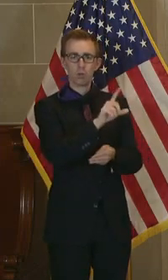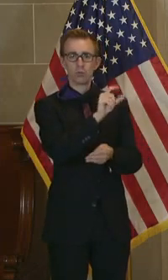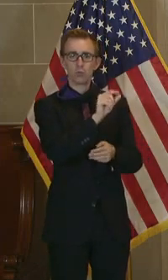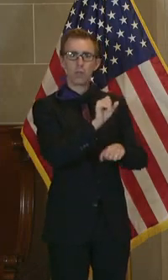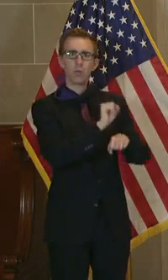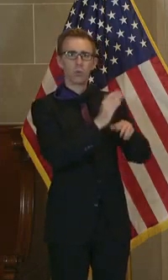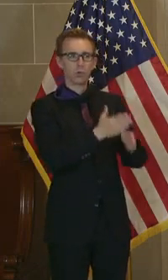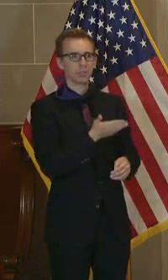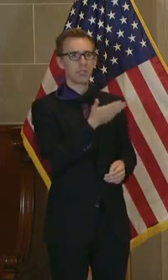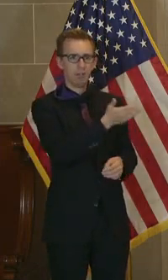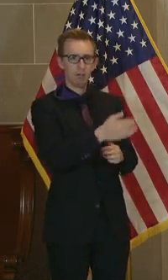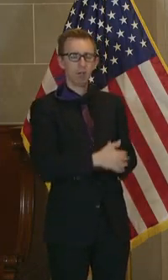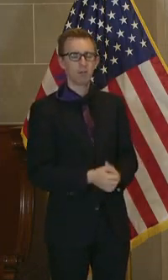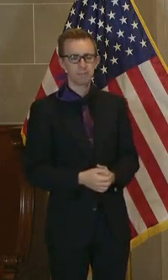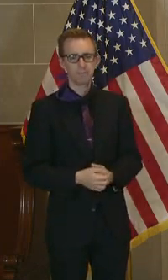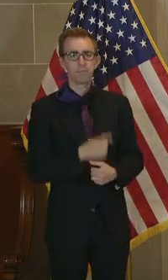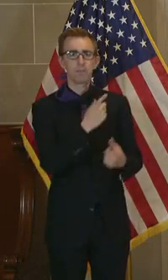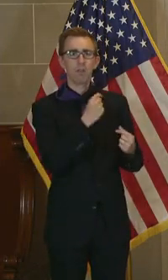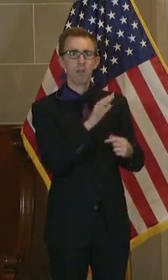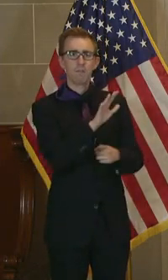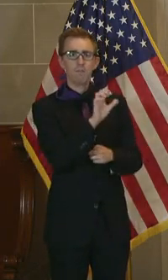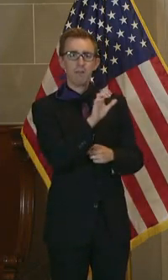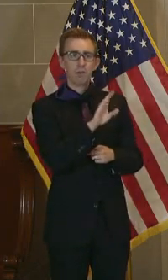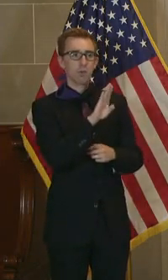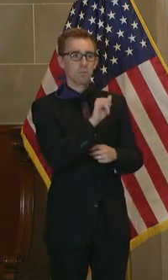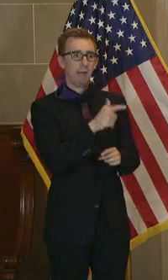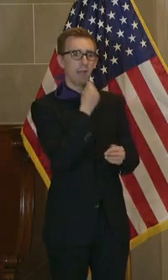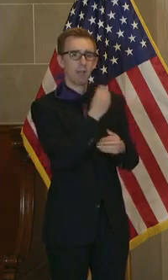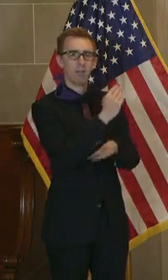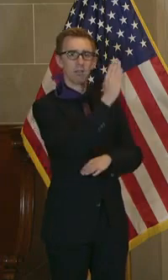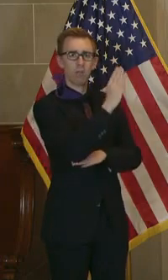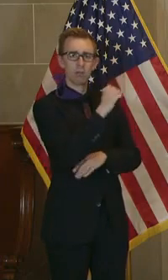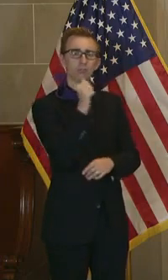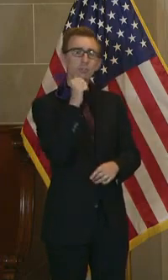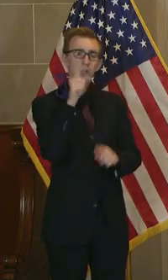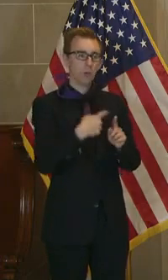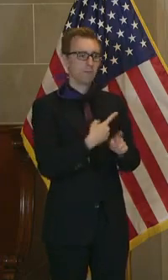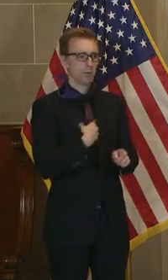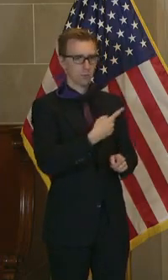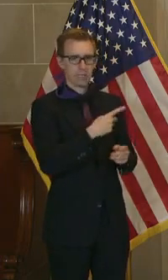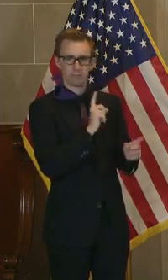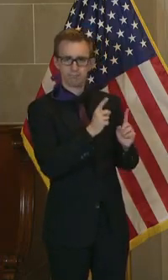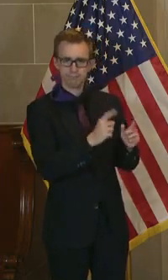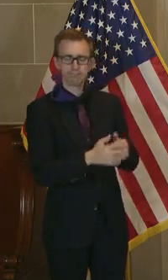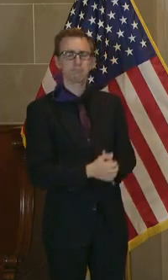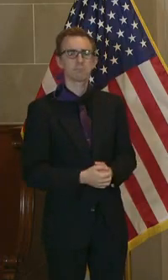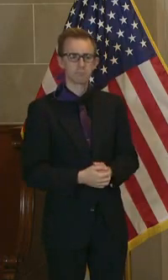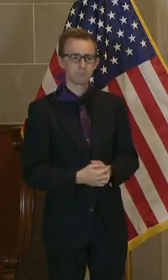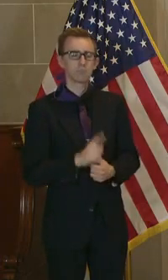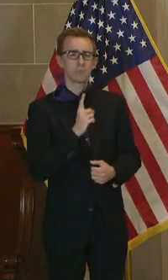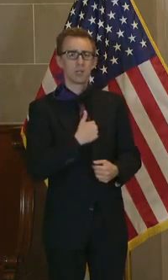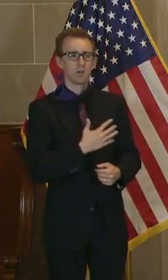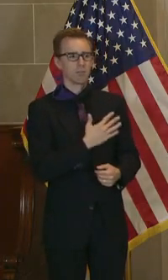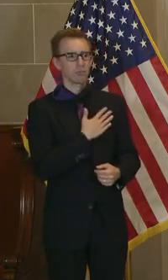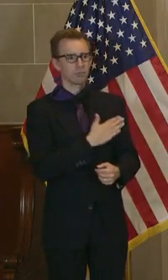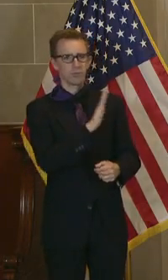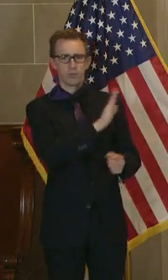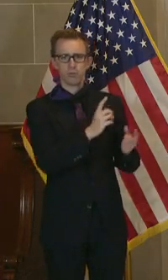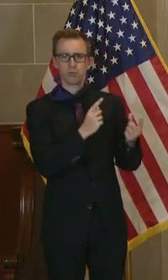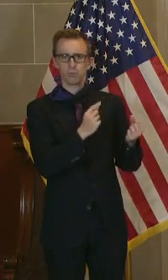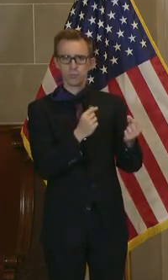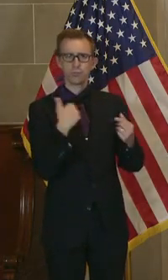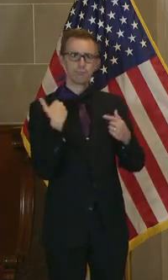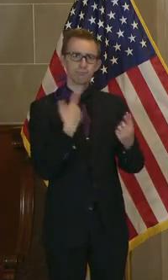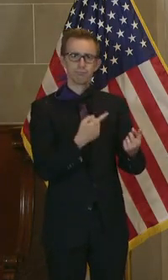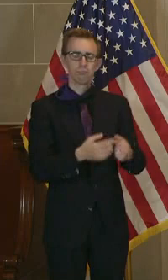They had done 500 by lunch yesterday when I talked to them. Greatly appreciate what they're doing. I talked